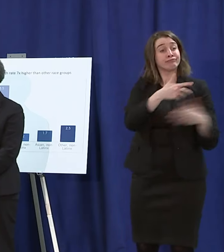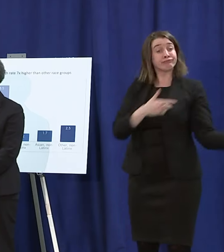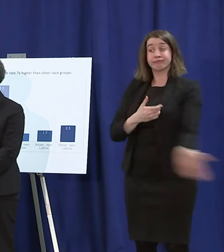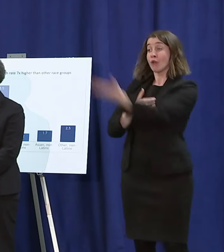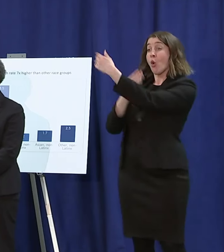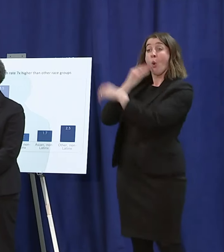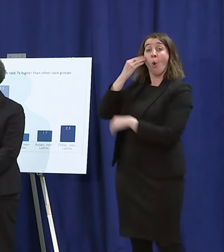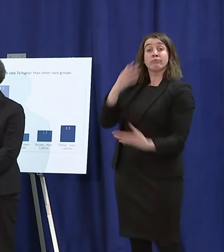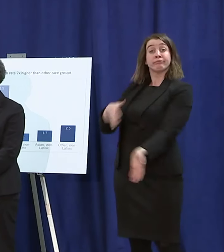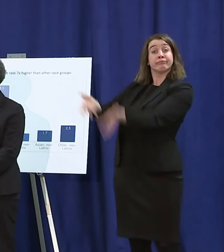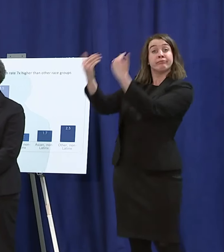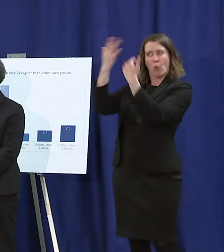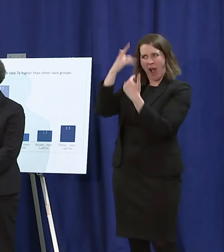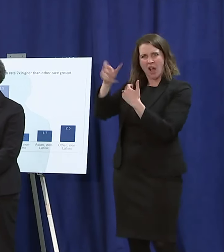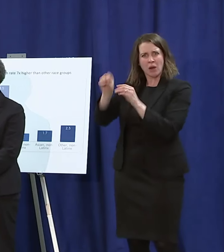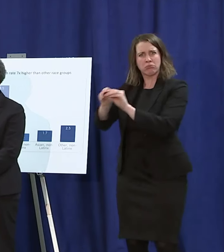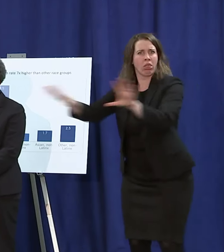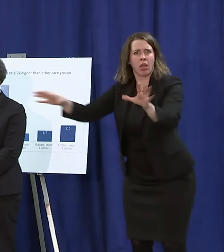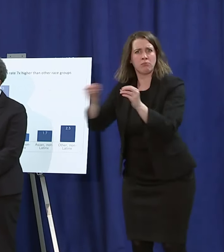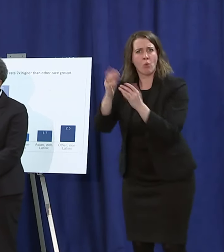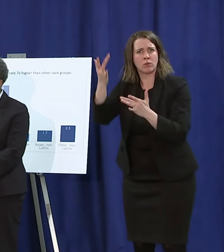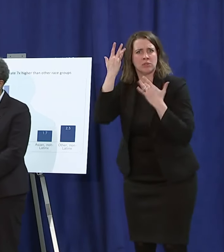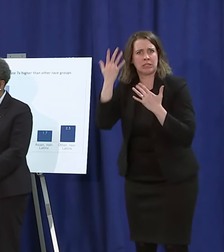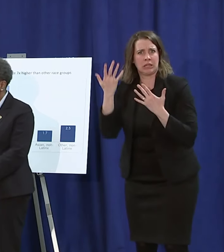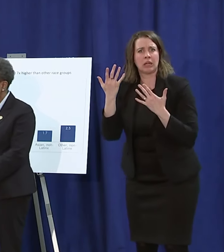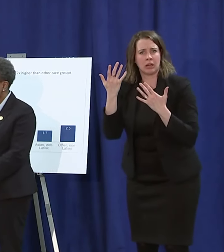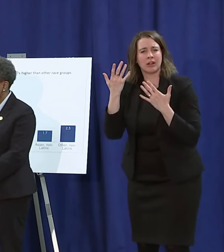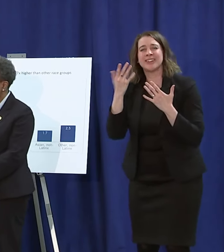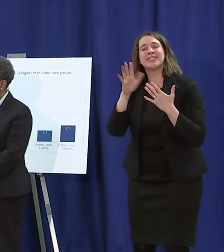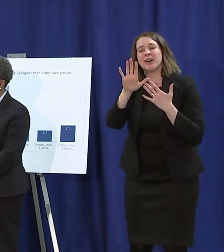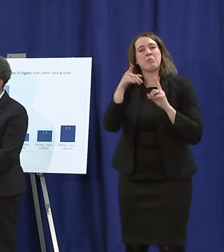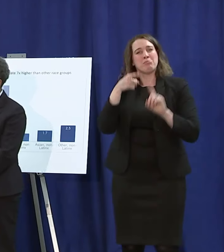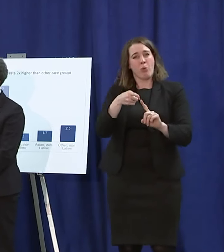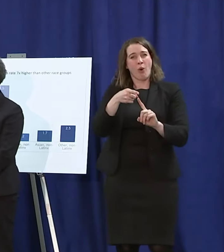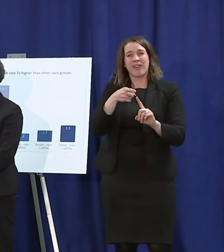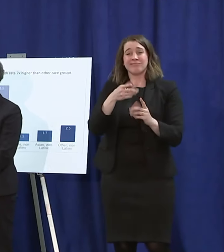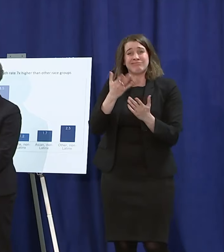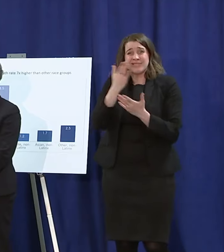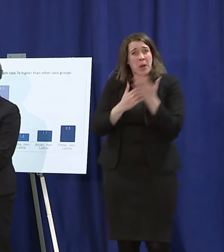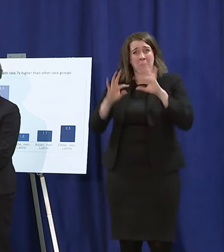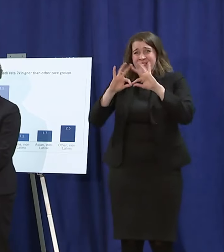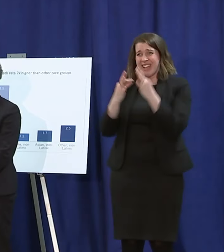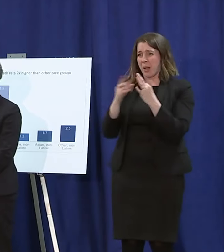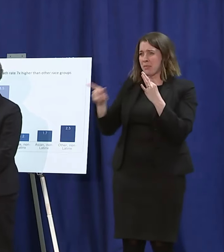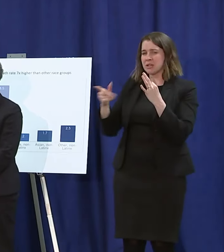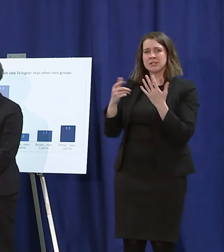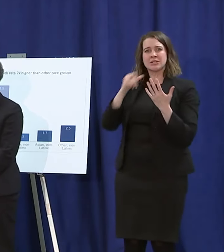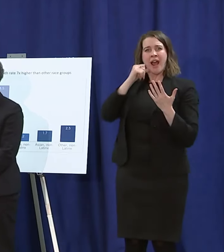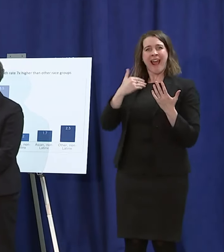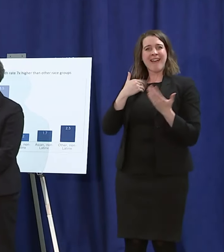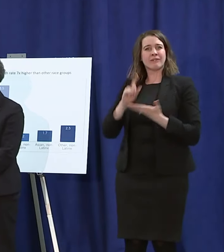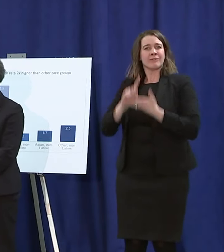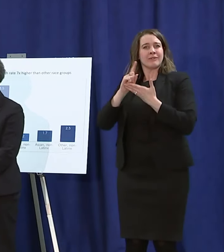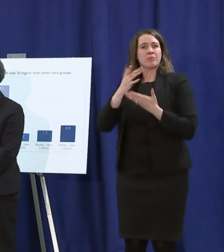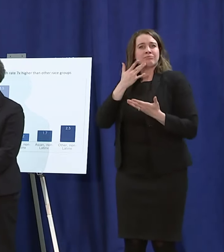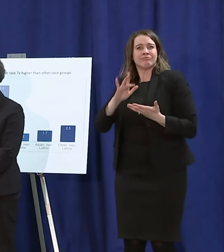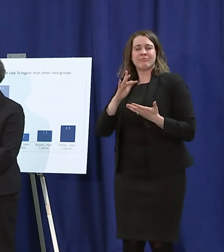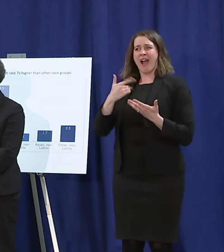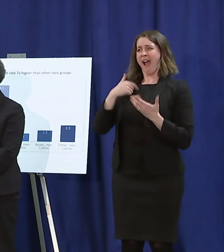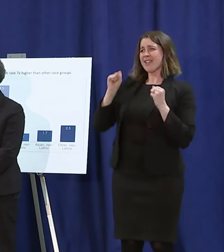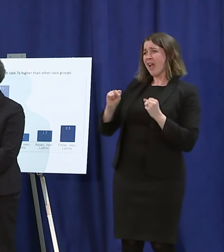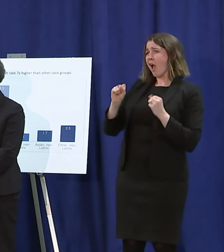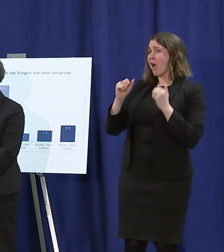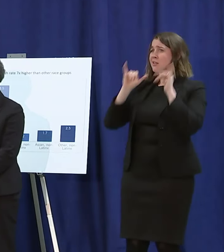because we know about who's at home. Sometimes that's what's happening. People don't have the luxury of self-quarantining within a home where there are